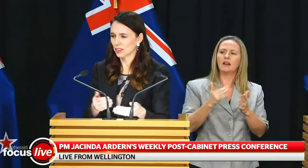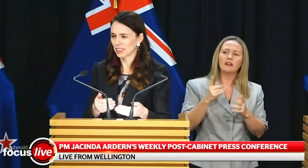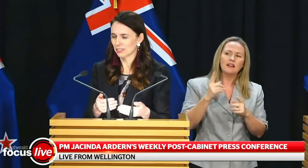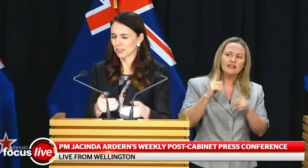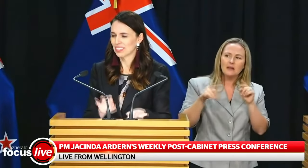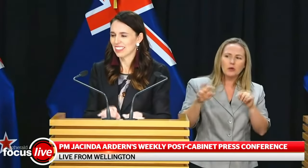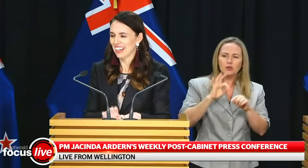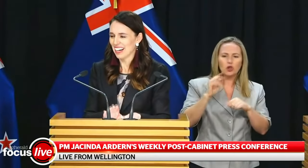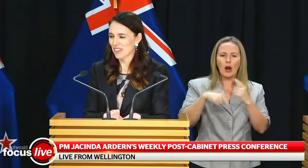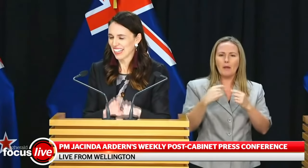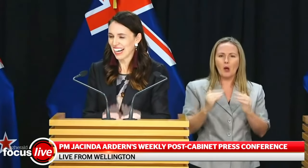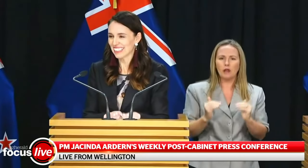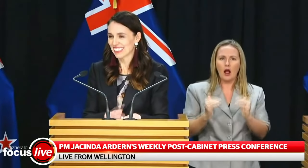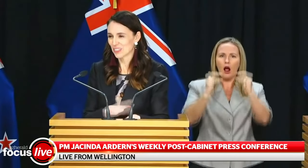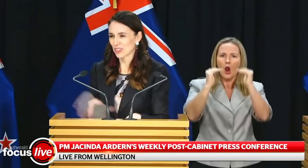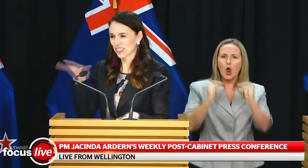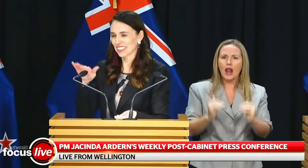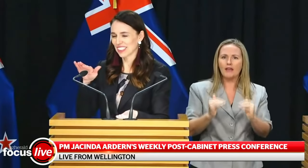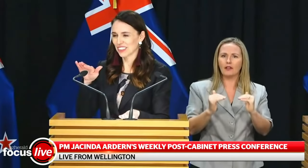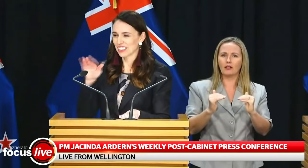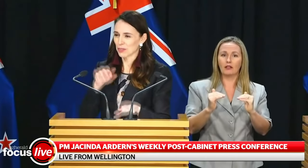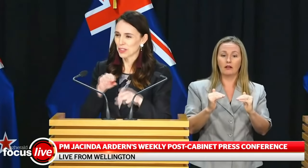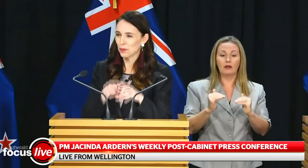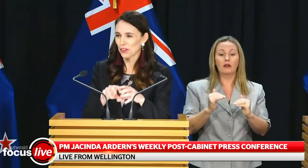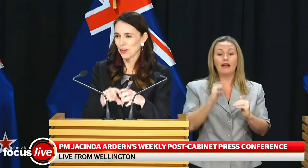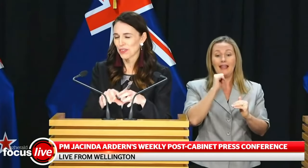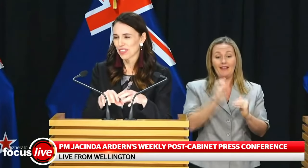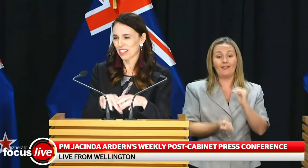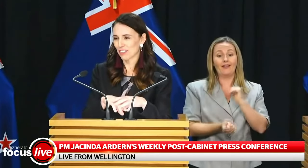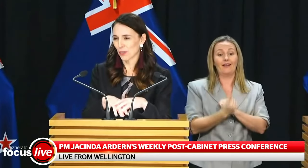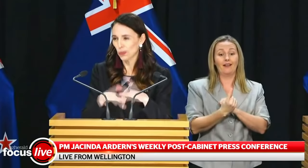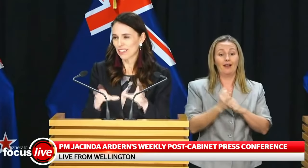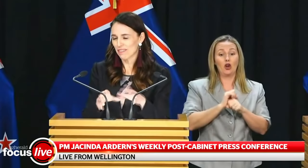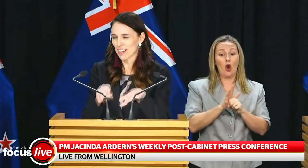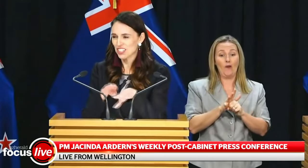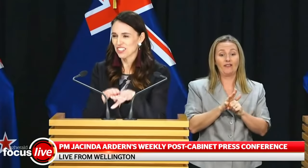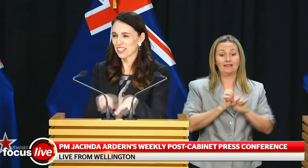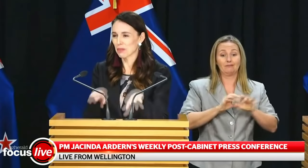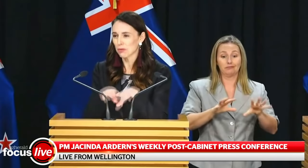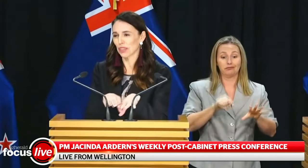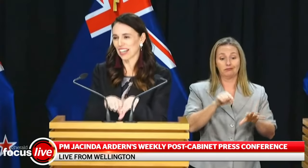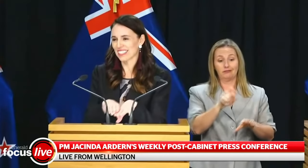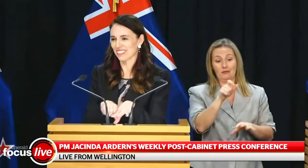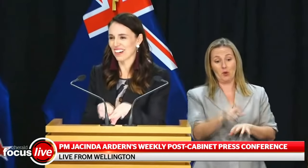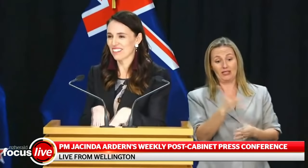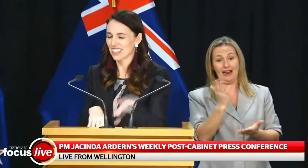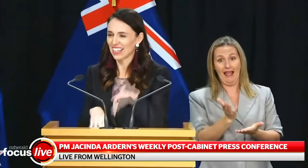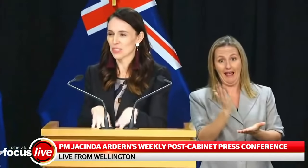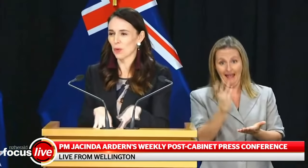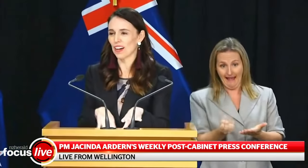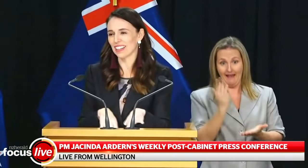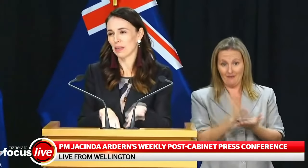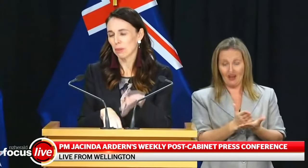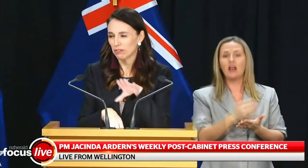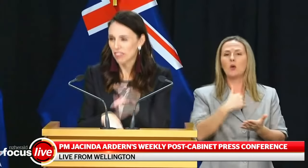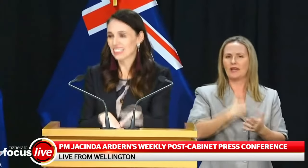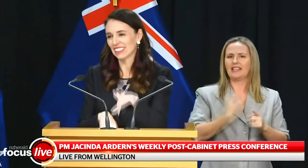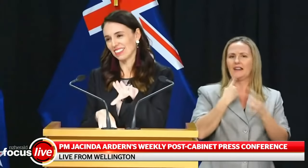into an alert level. A case is what triggers the alert level, and you want to know that you've got all the information you need before the case arrives, and that's